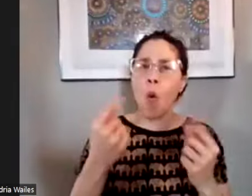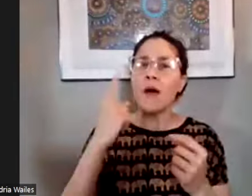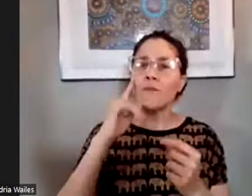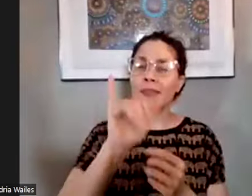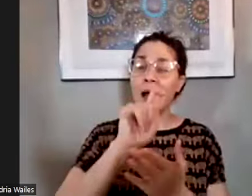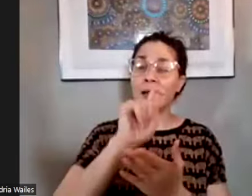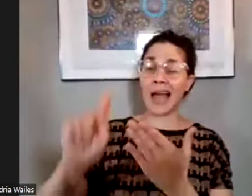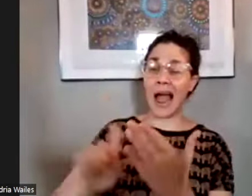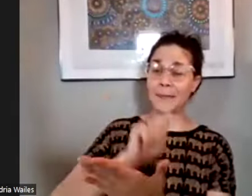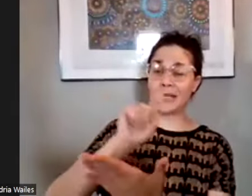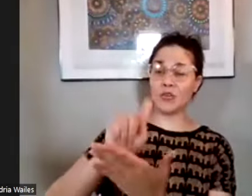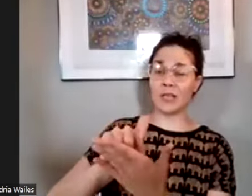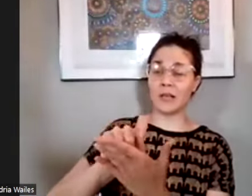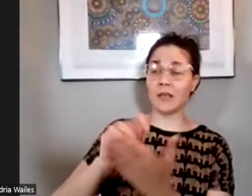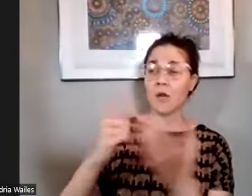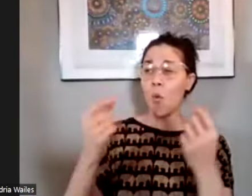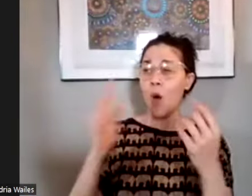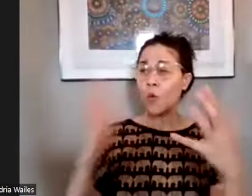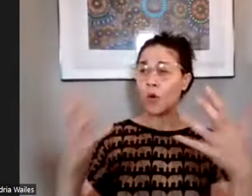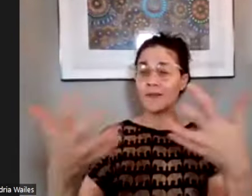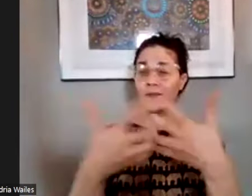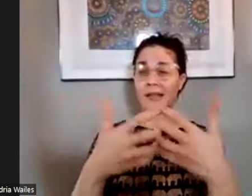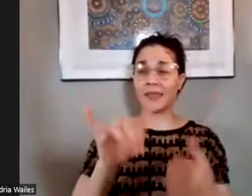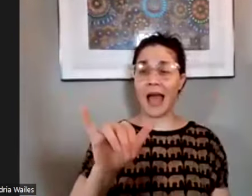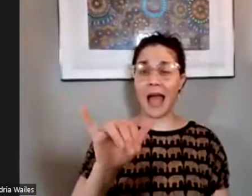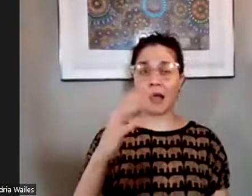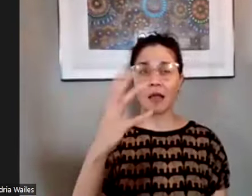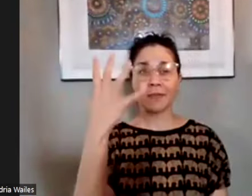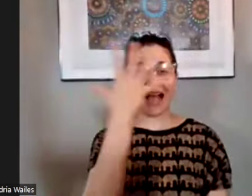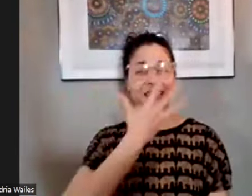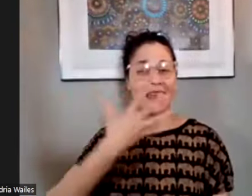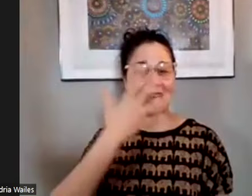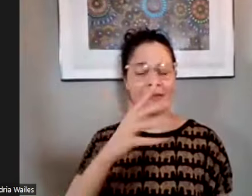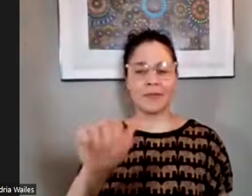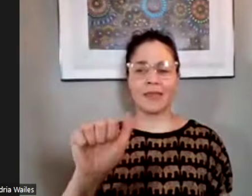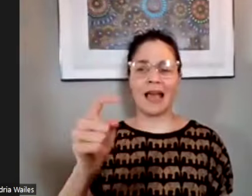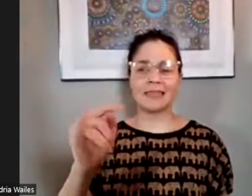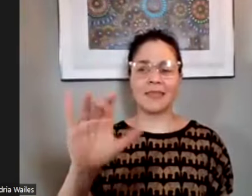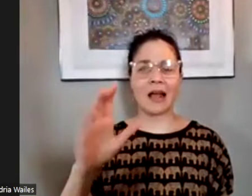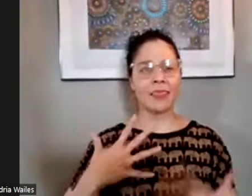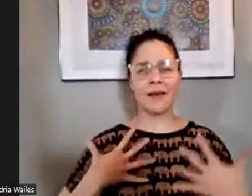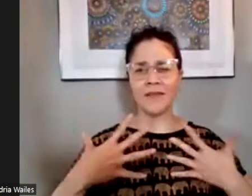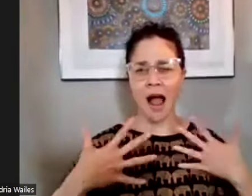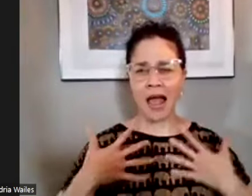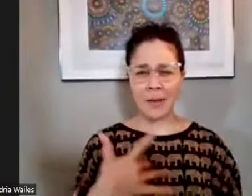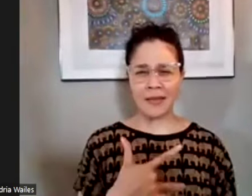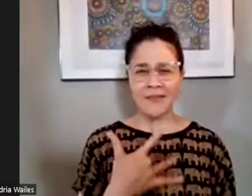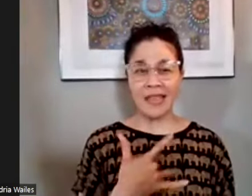raft? No, they're not. And you have to think about that period, what fits for the aesthetics of that show, what's